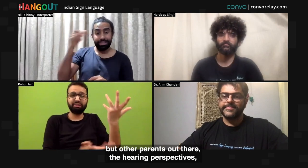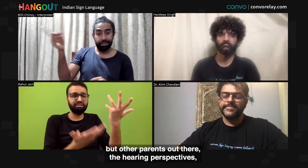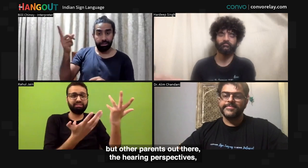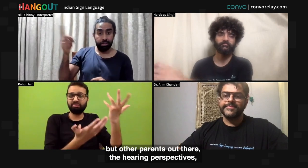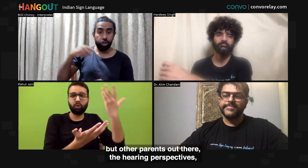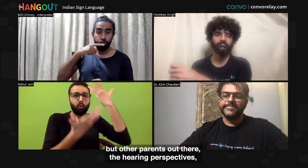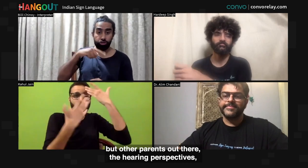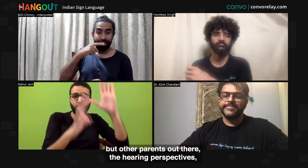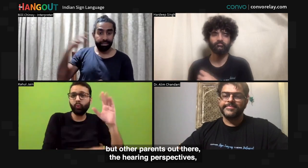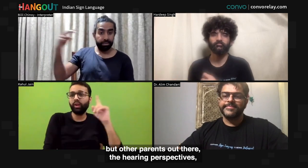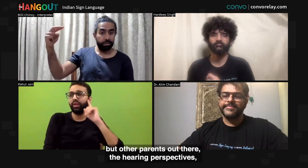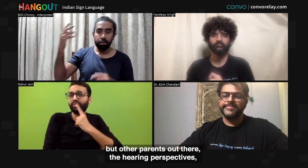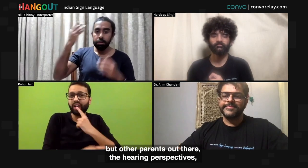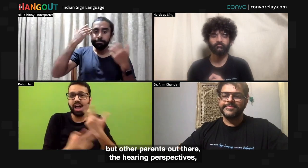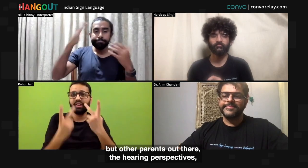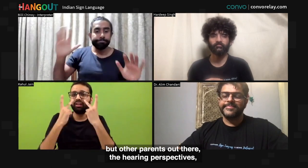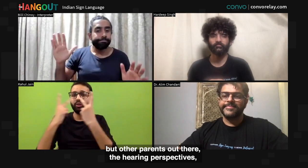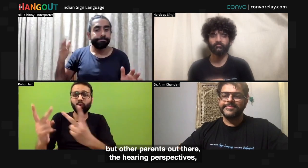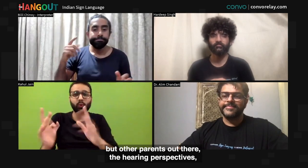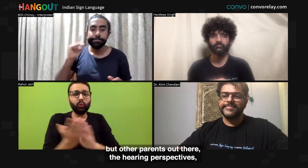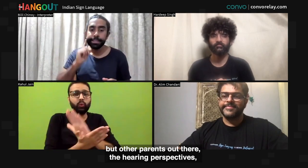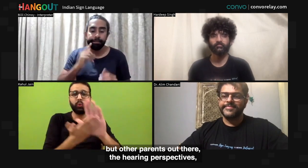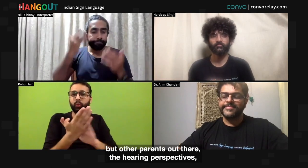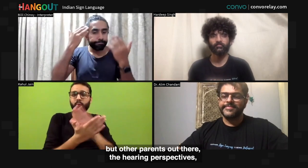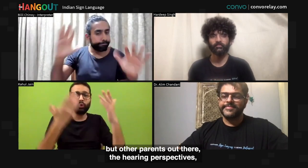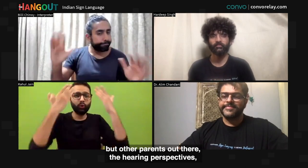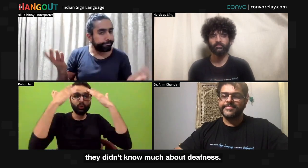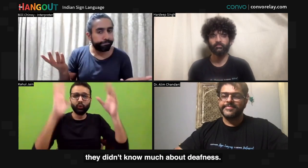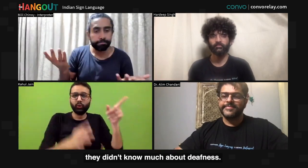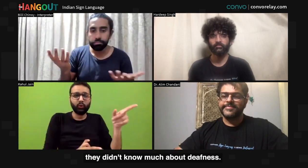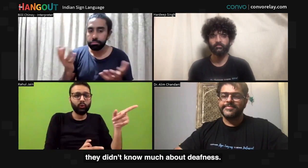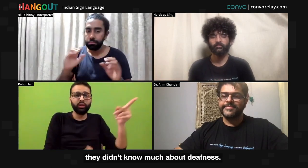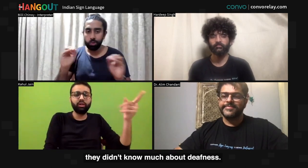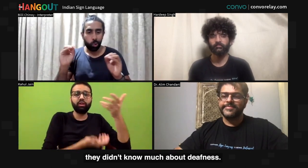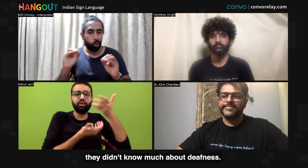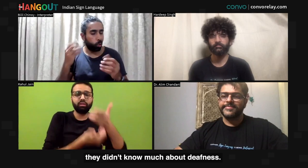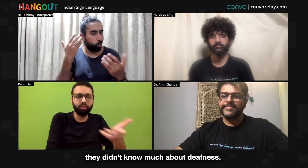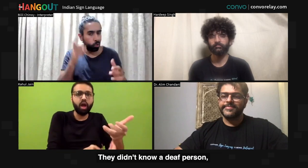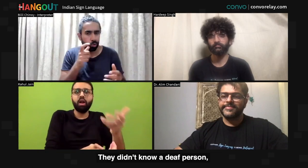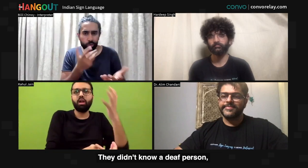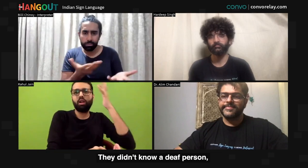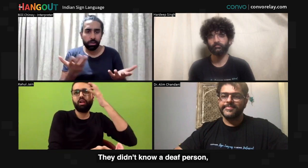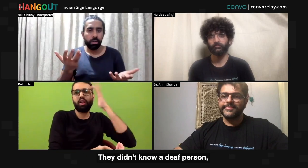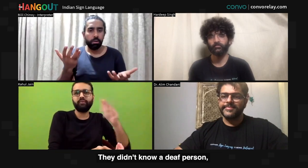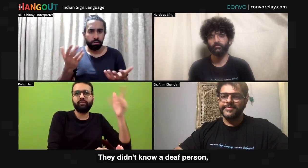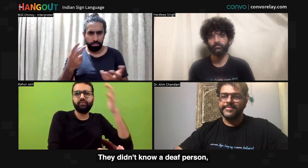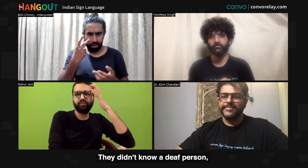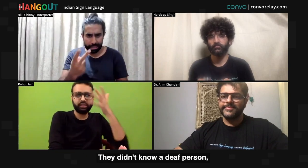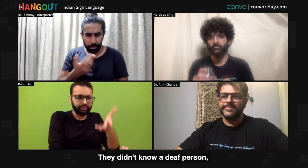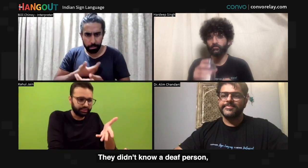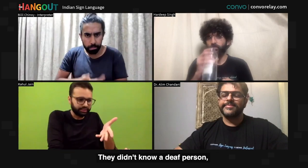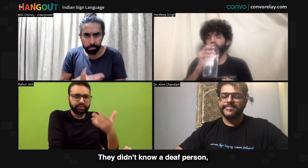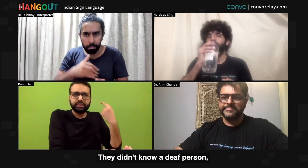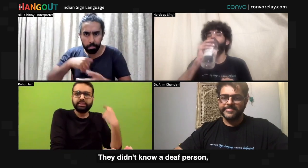but other parents out there, the hearing perspectives, um, they didn't know much about deafness. They don't know, I didn't know a deaf person,